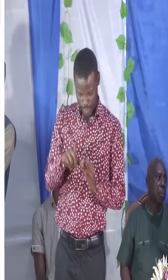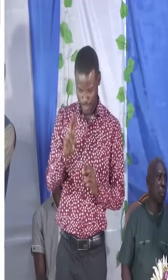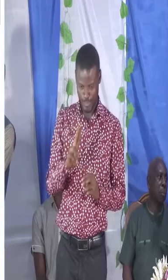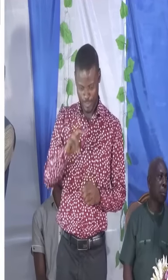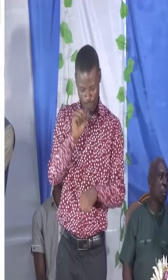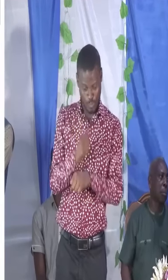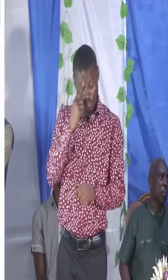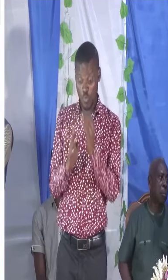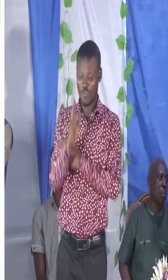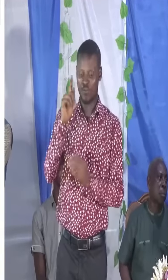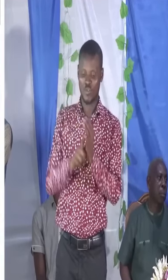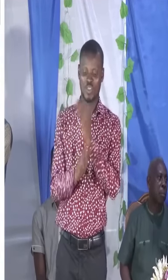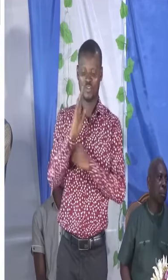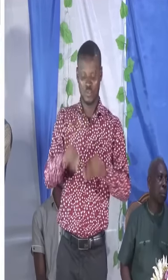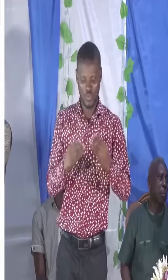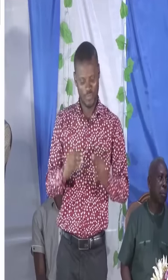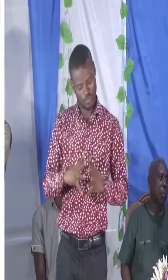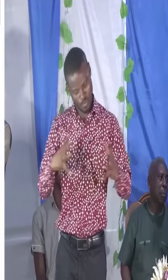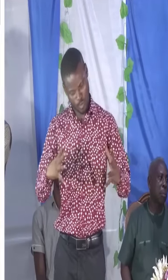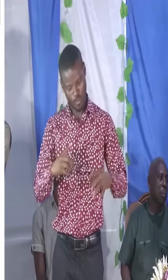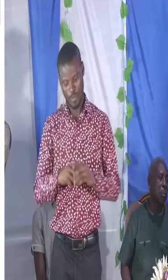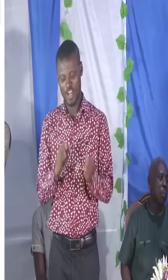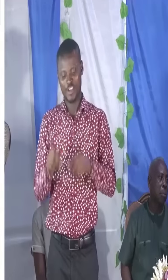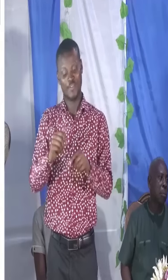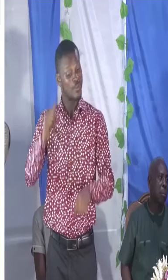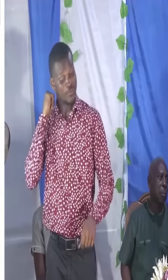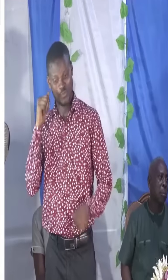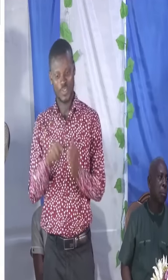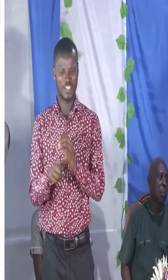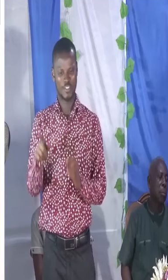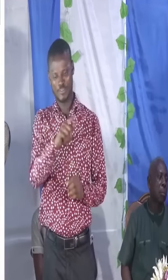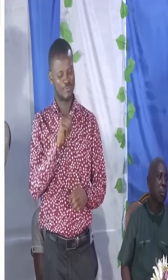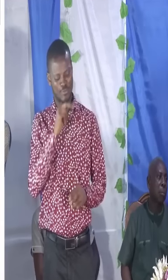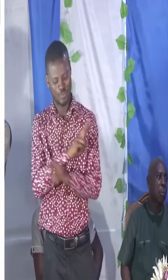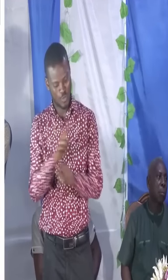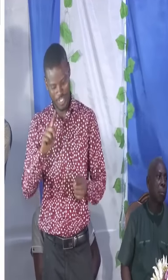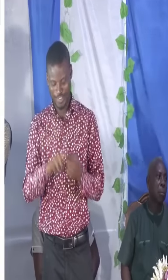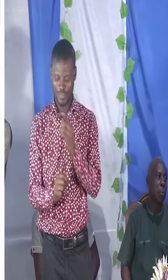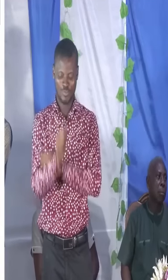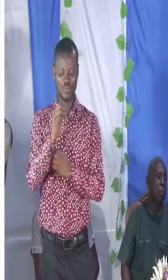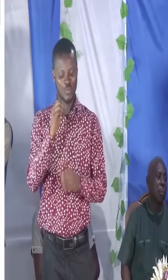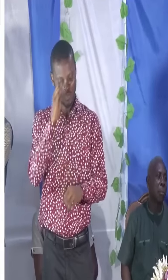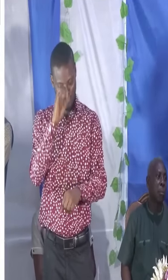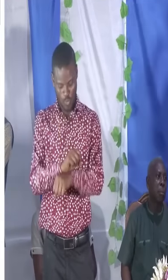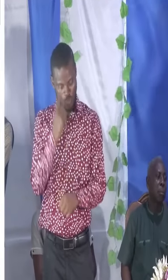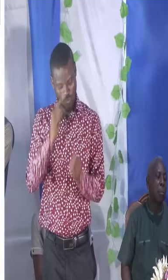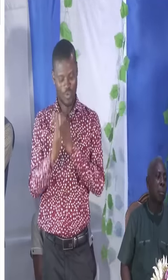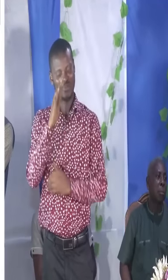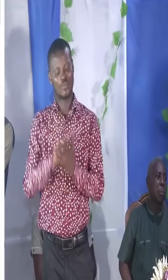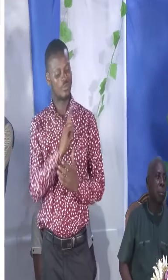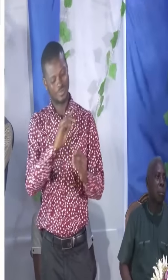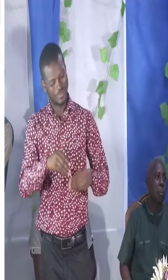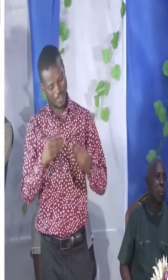wonya kese e san se wonya wadwen se wo di sika kese e be nyame adwuma ma tu bura mo mo sa